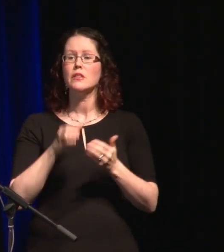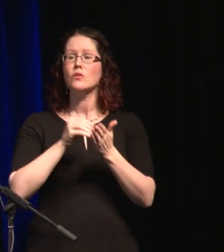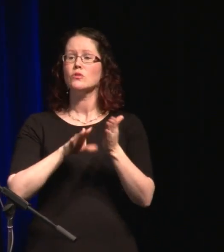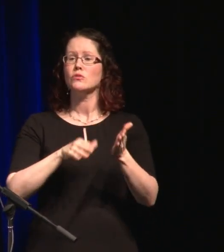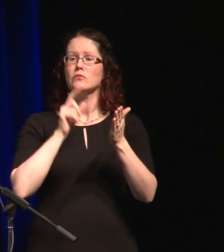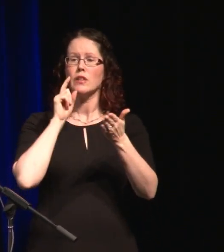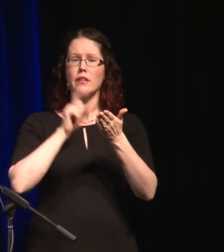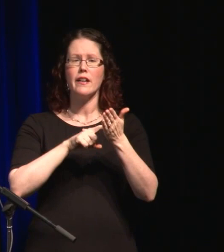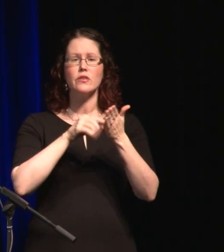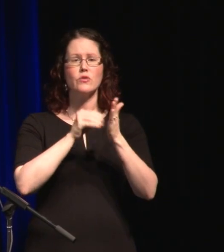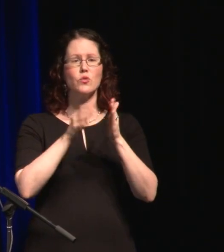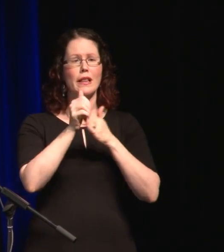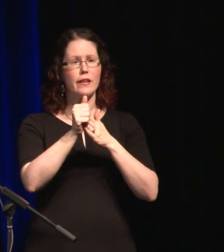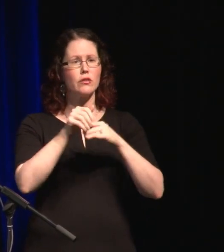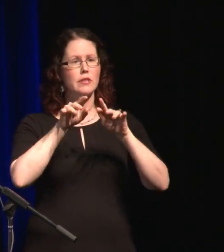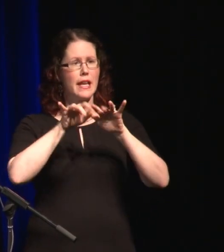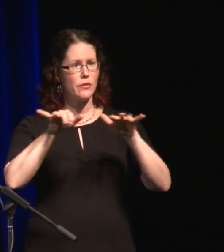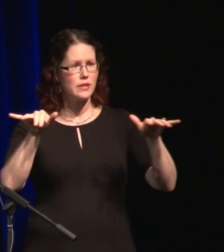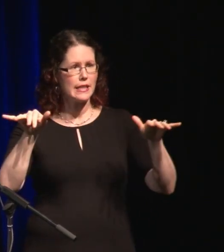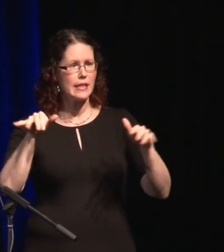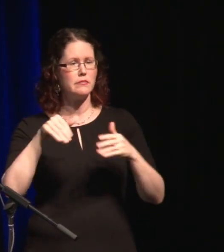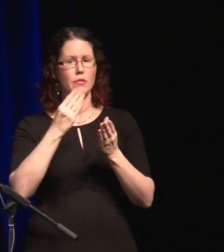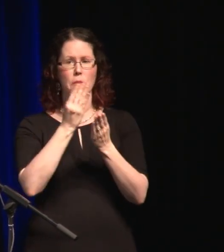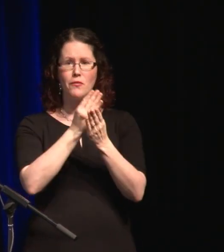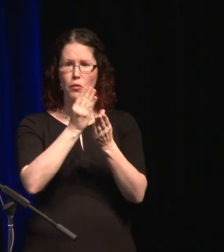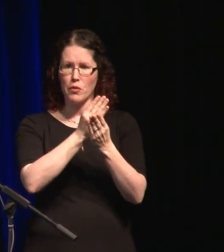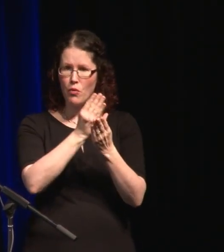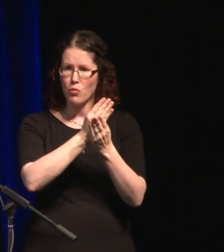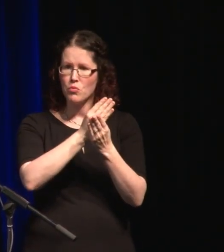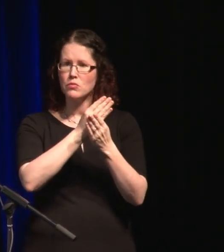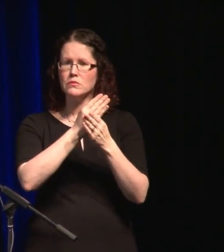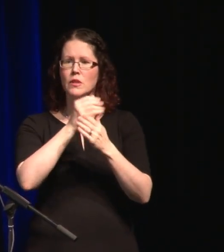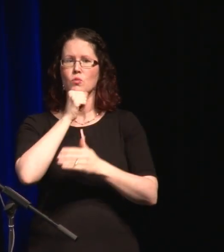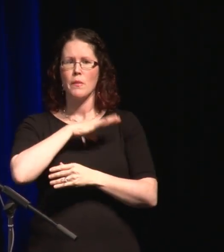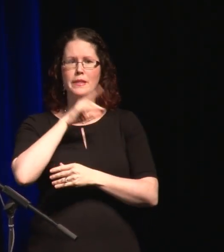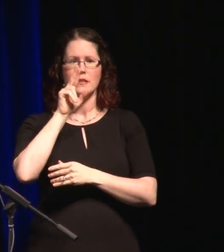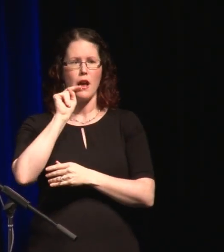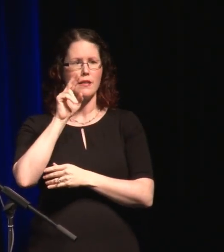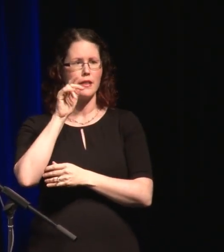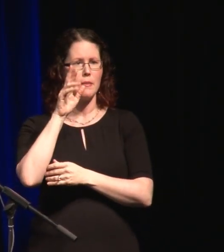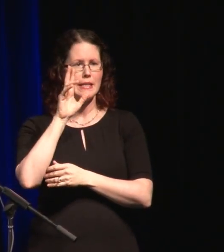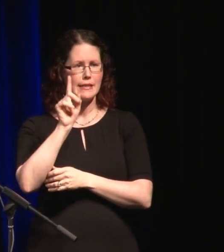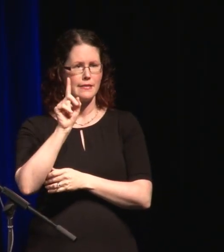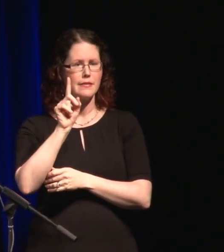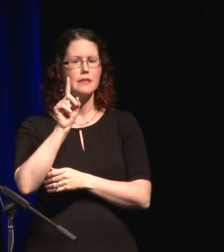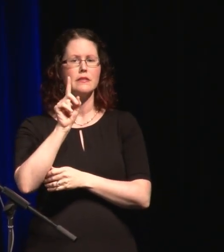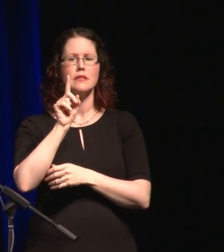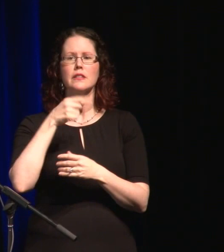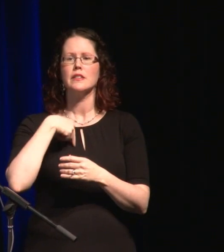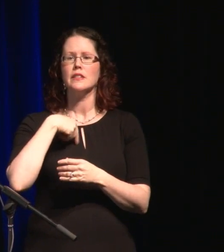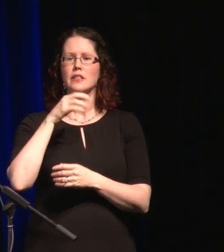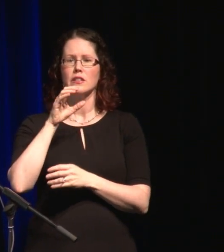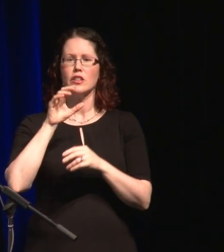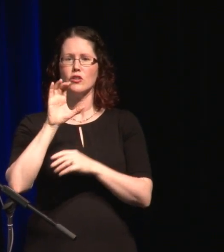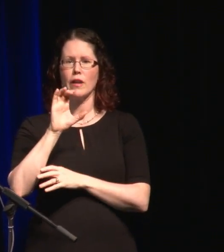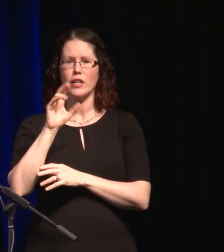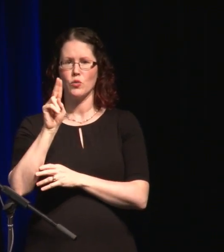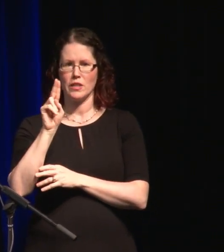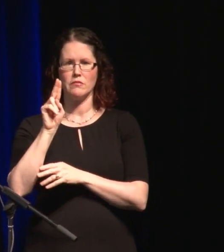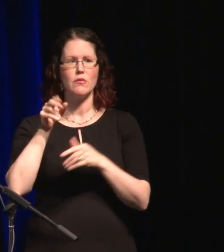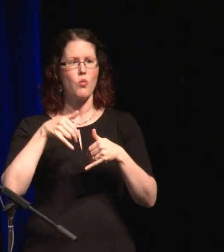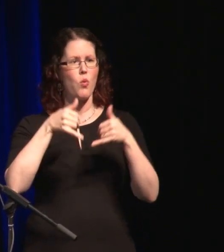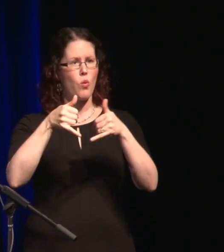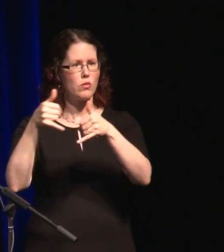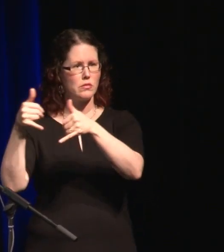Leader Award, the Diversity Award, the Portfolio Award, Women's Unlimited Certificates of Merit, the Credit Union Award,